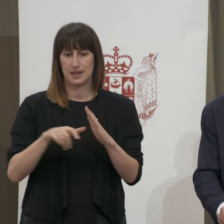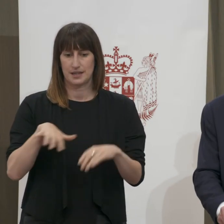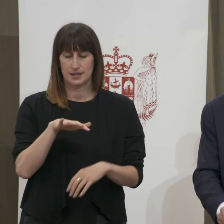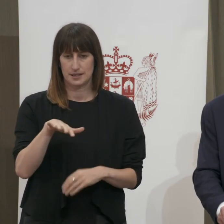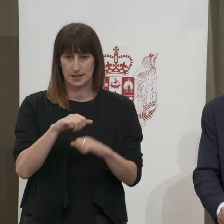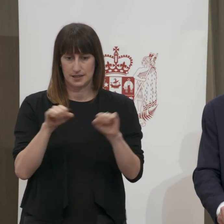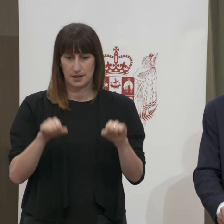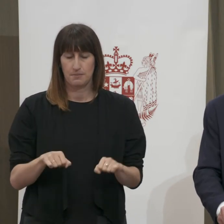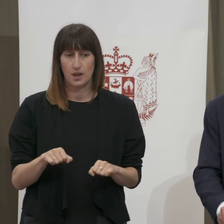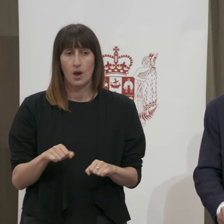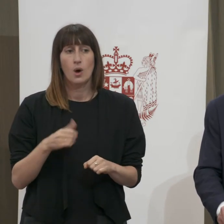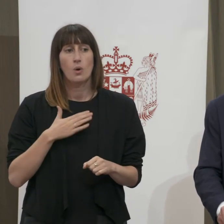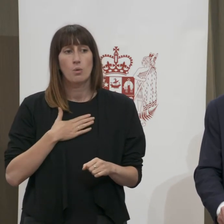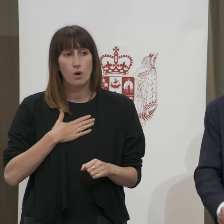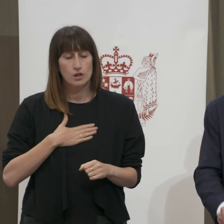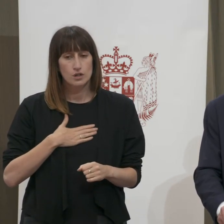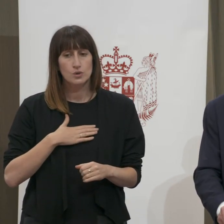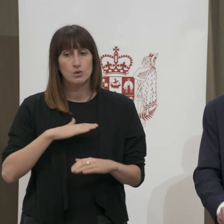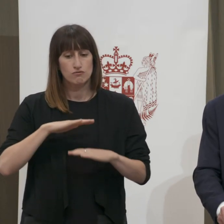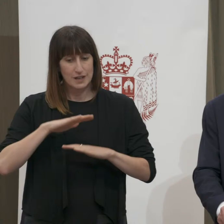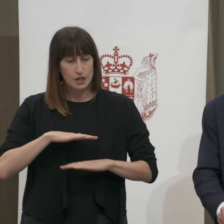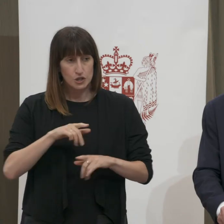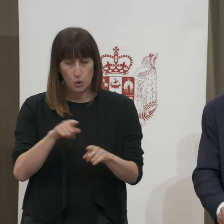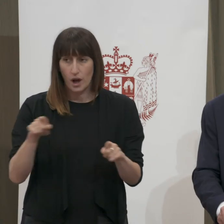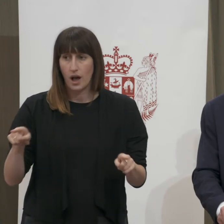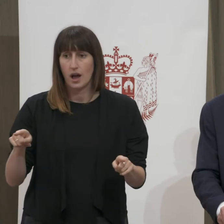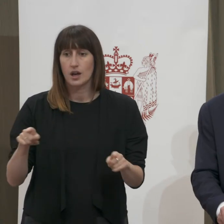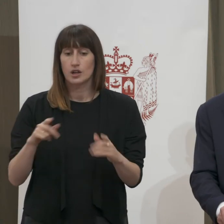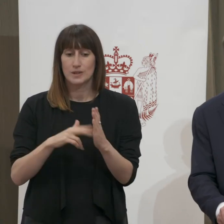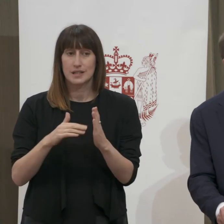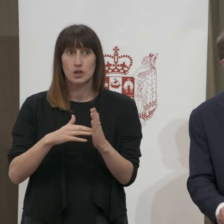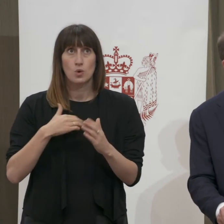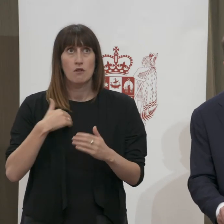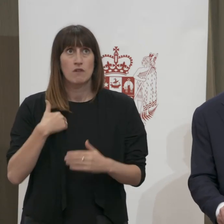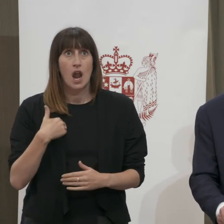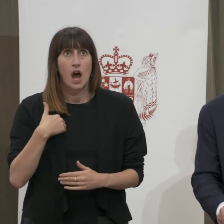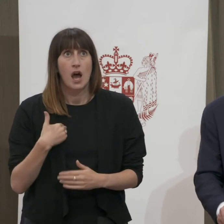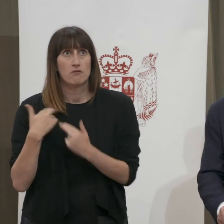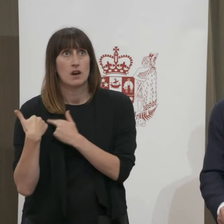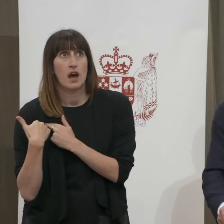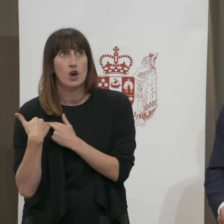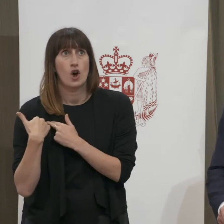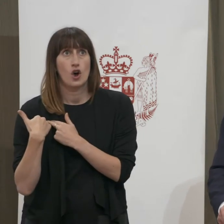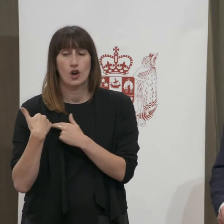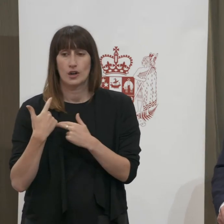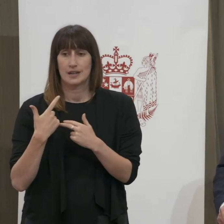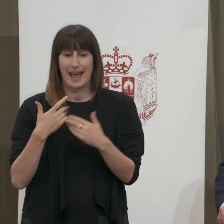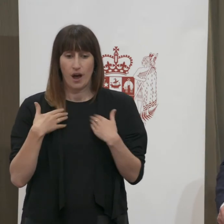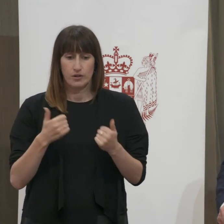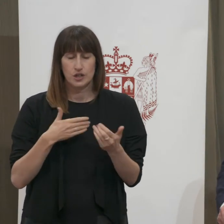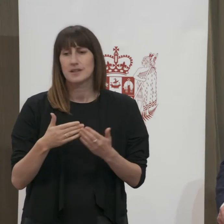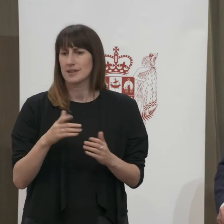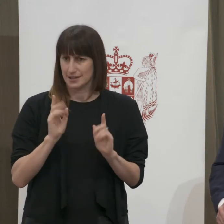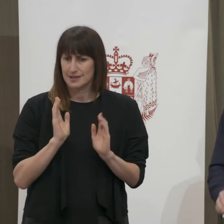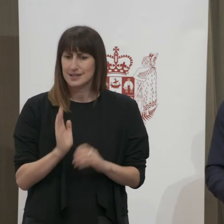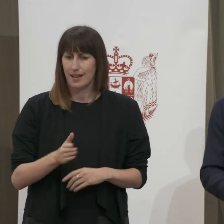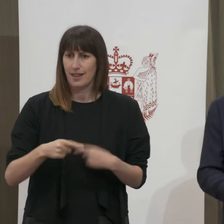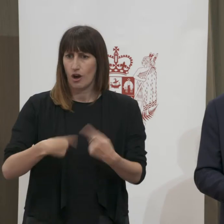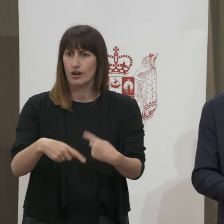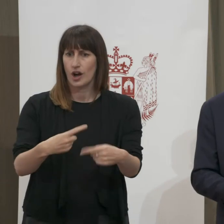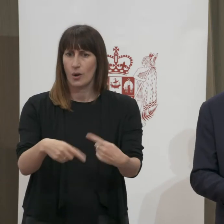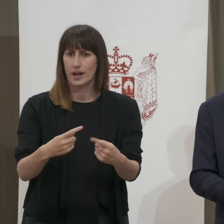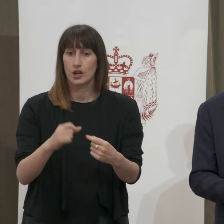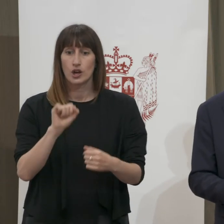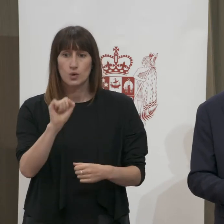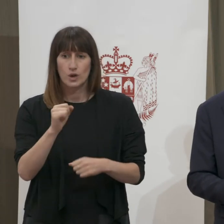Zealanders that the care they rely on will still be available. Your GPs, your local pharmacists